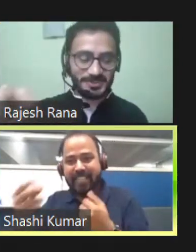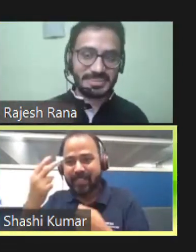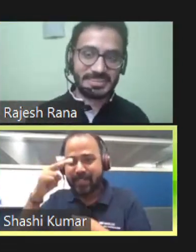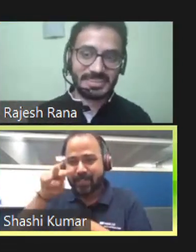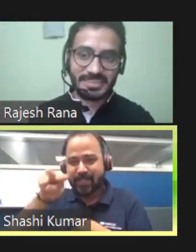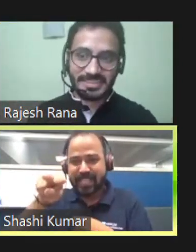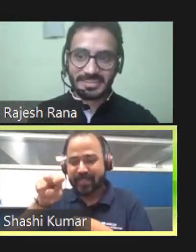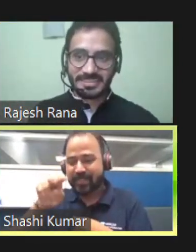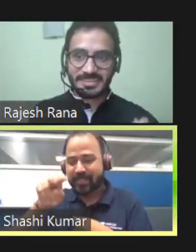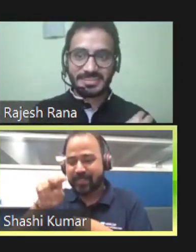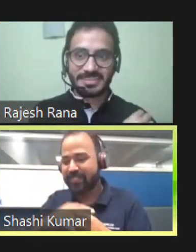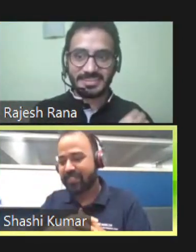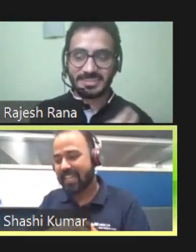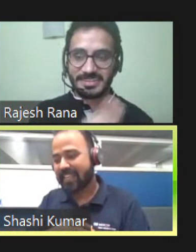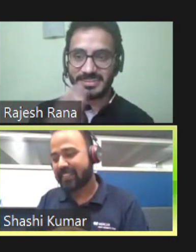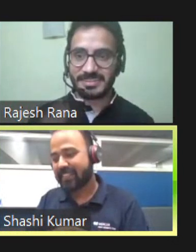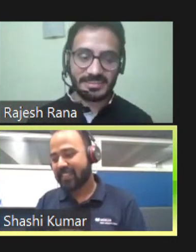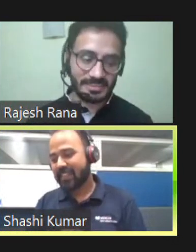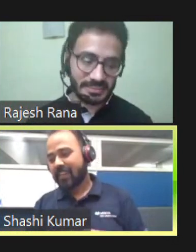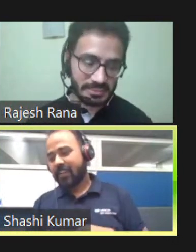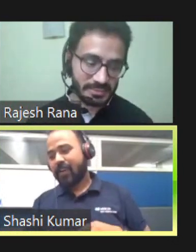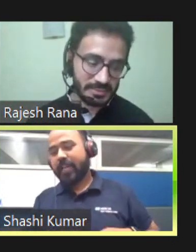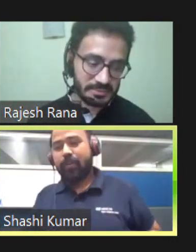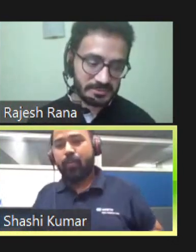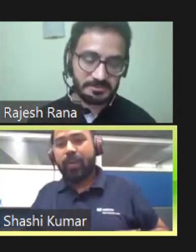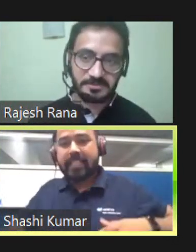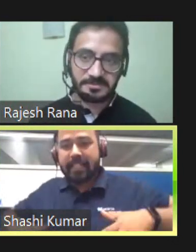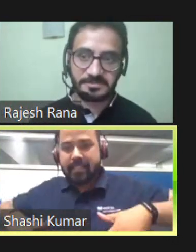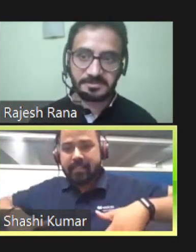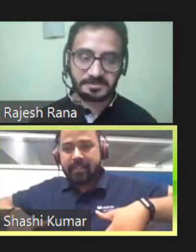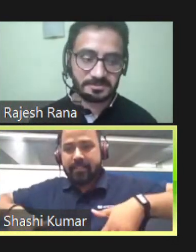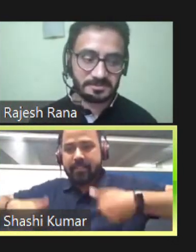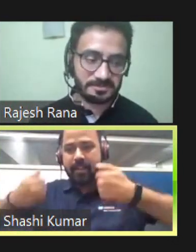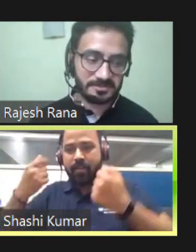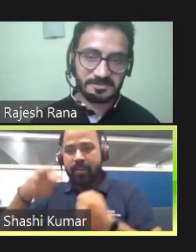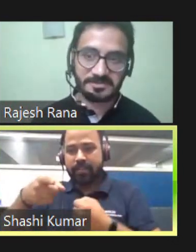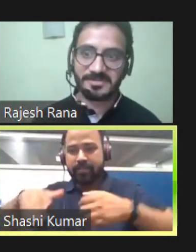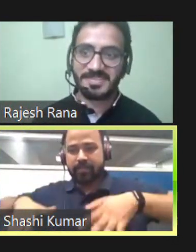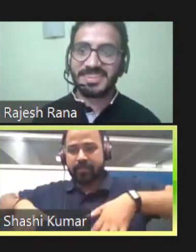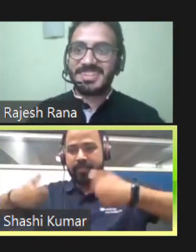you. Nice to see you. Right? Okay, what is this?